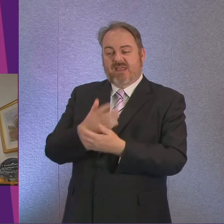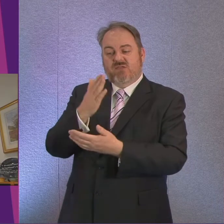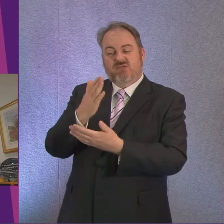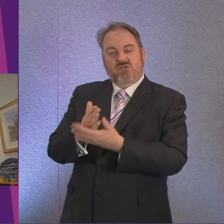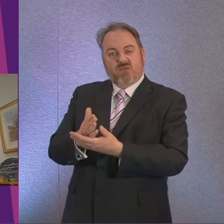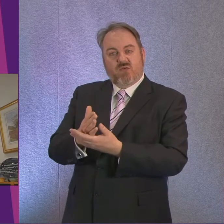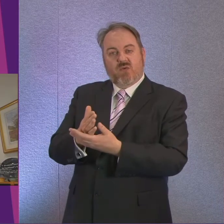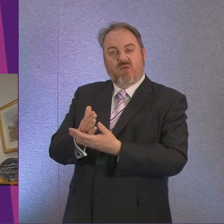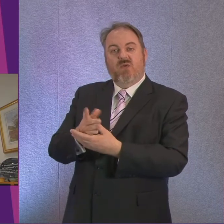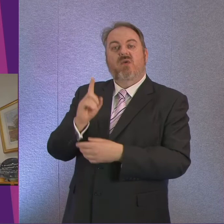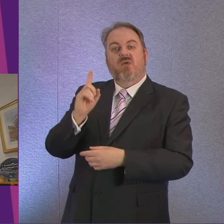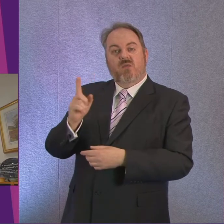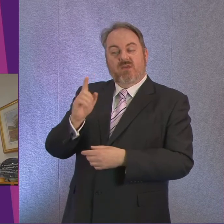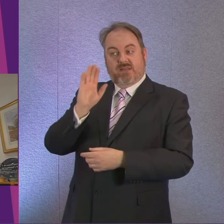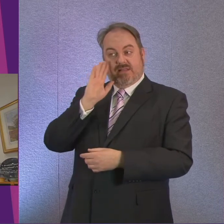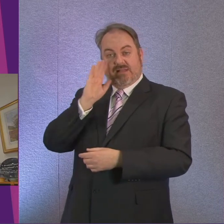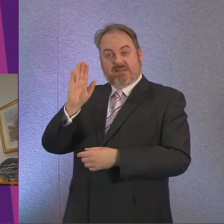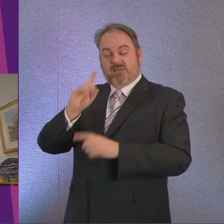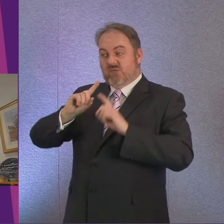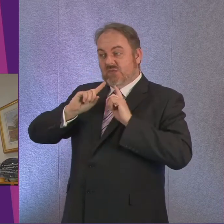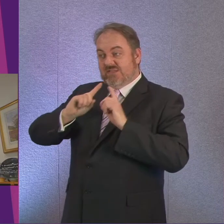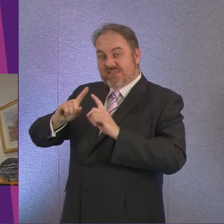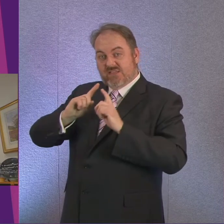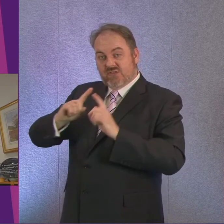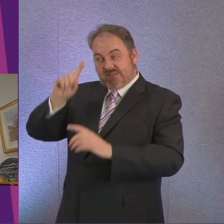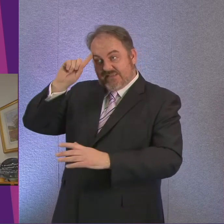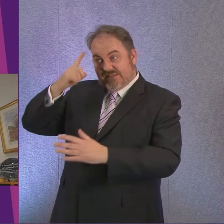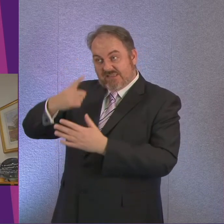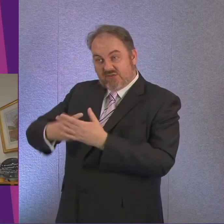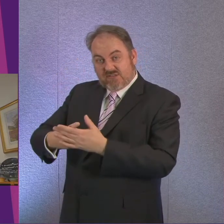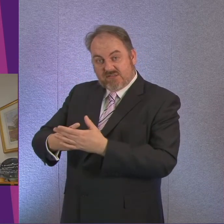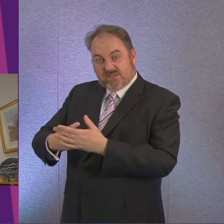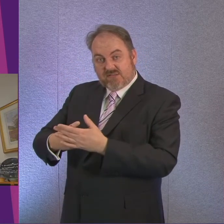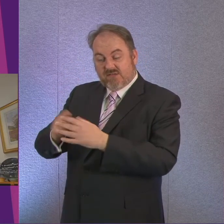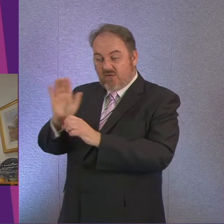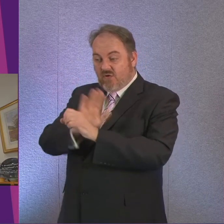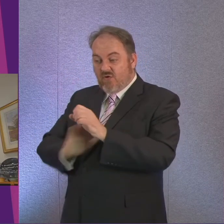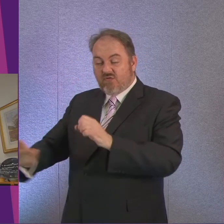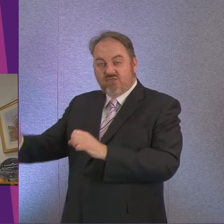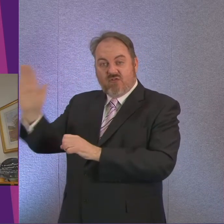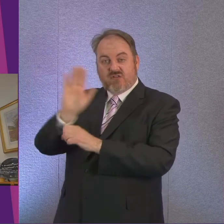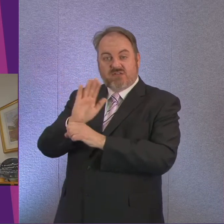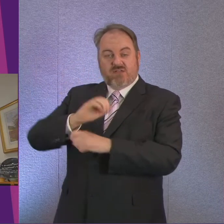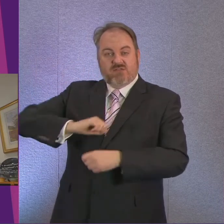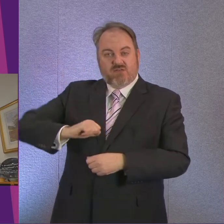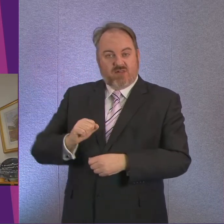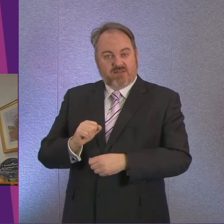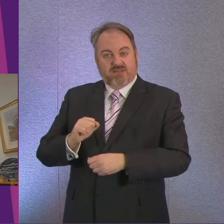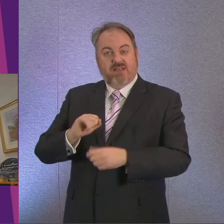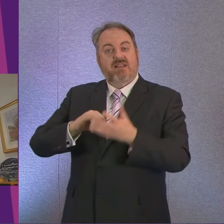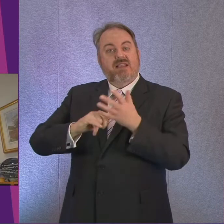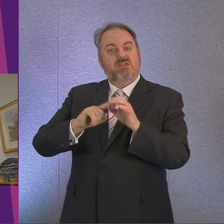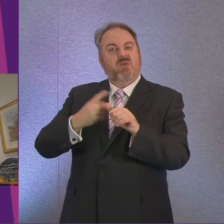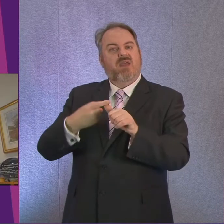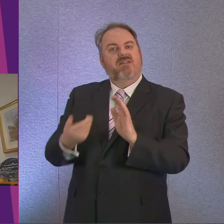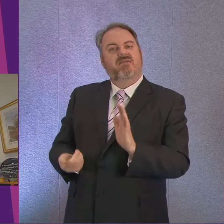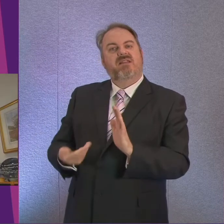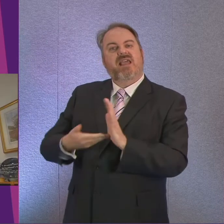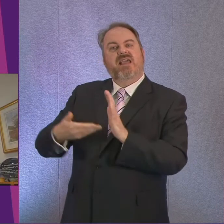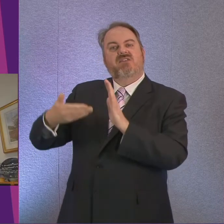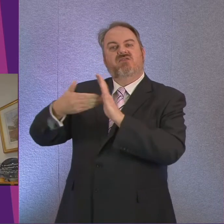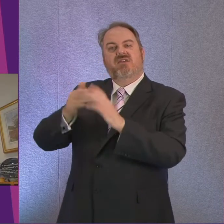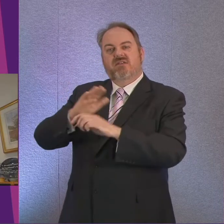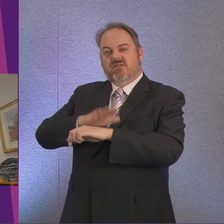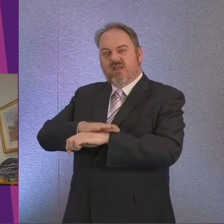judgment, school by school, classroom by classroom, around the country. And the SQA have given teachers a longer period of time to formulate